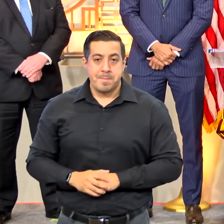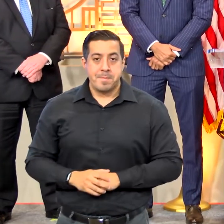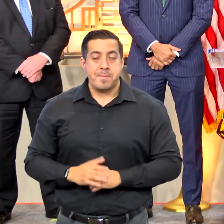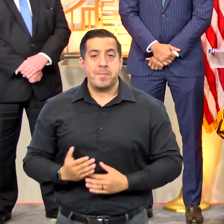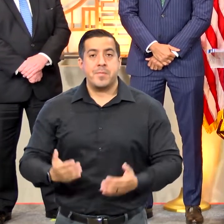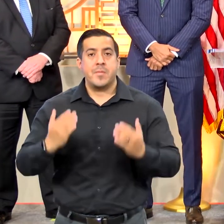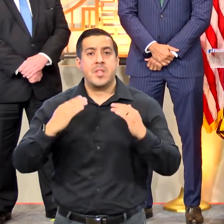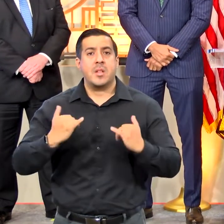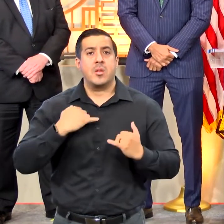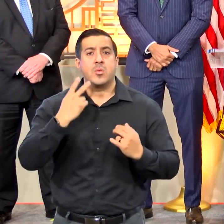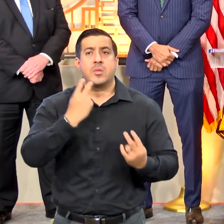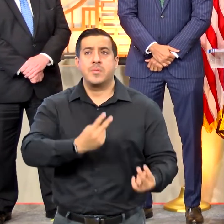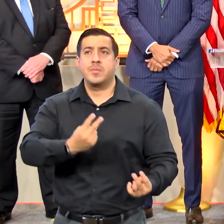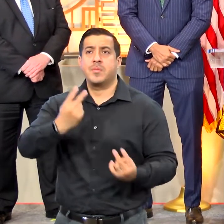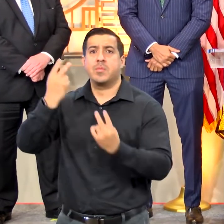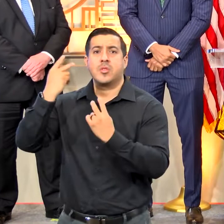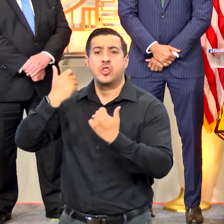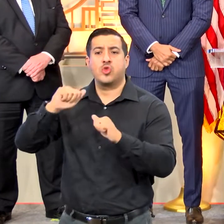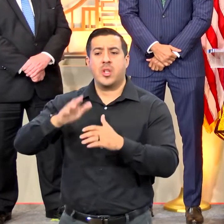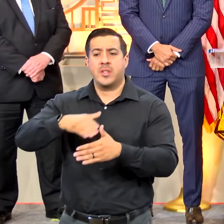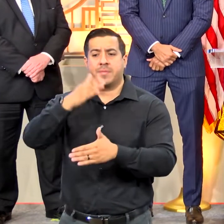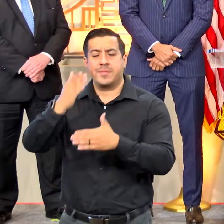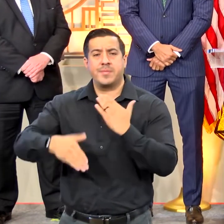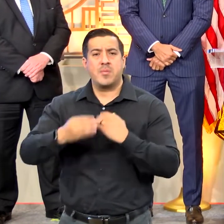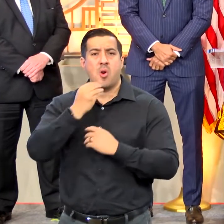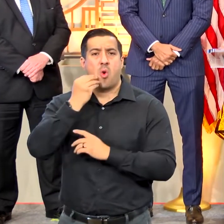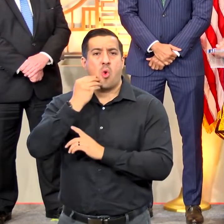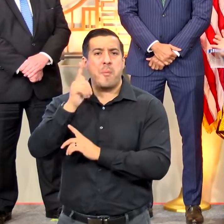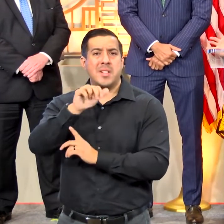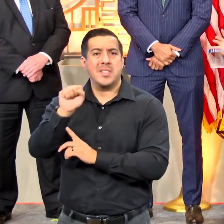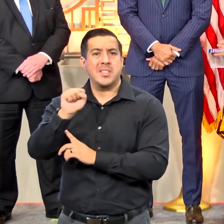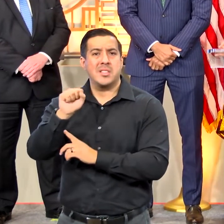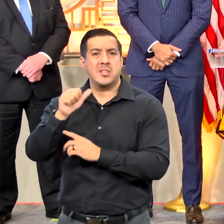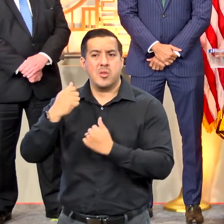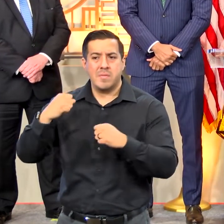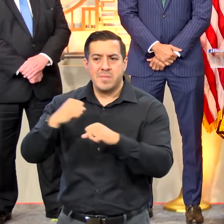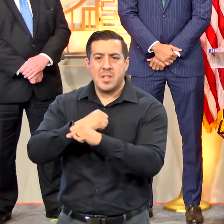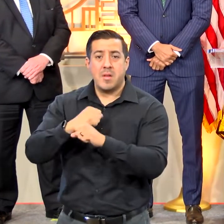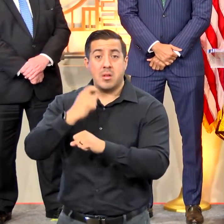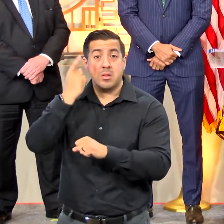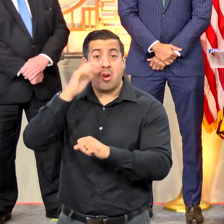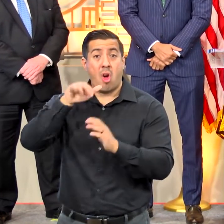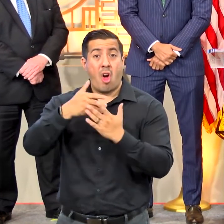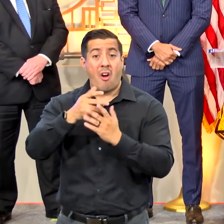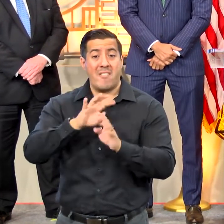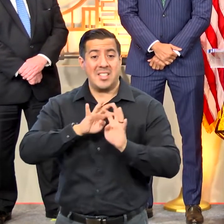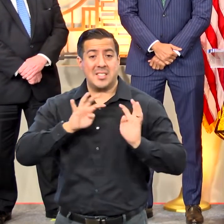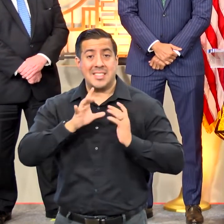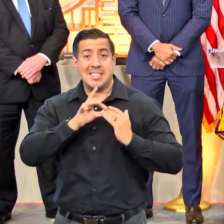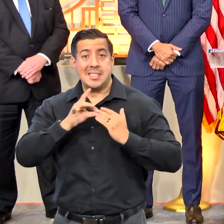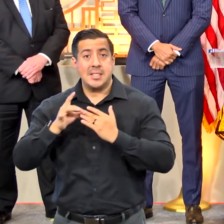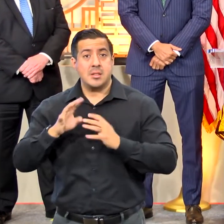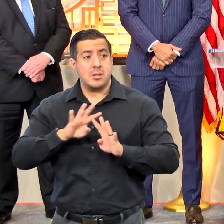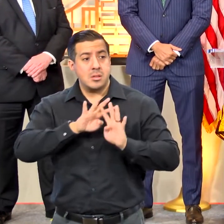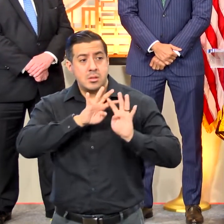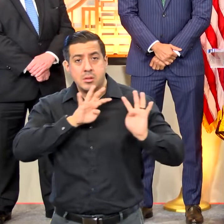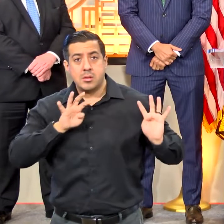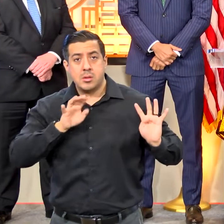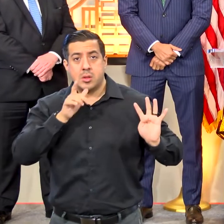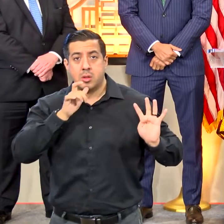in our fight to end homelessness. And the leaders you see here, combined with an infusion